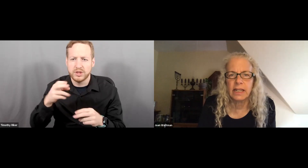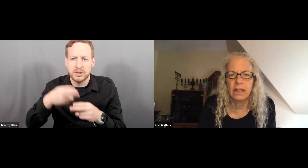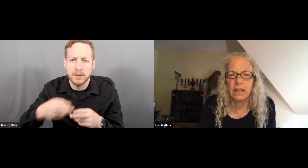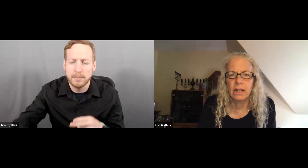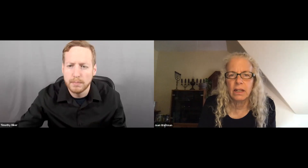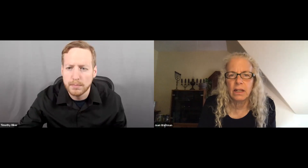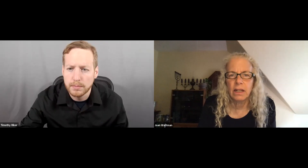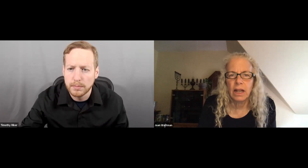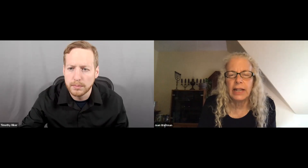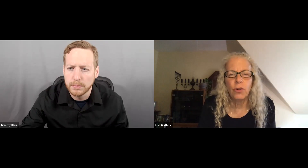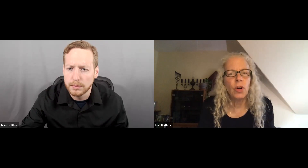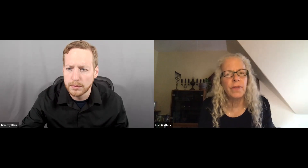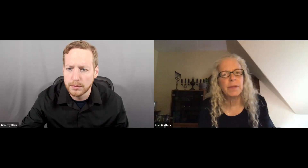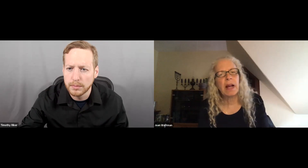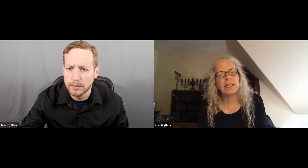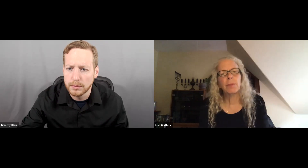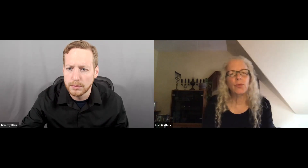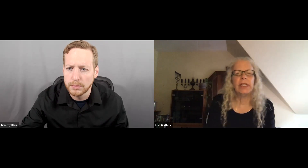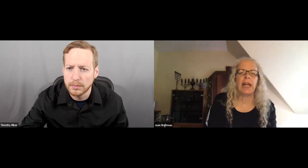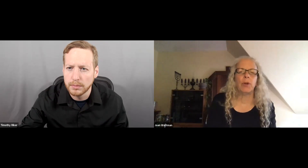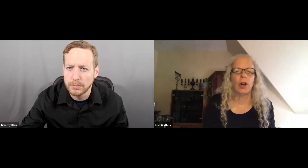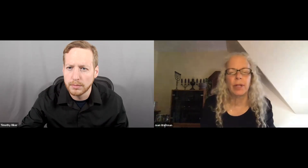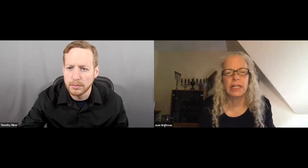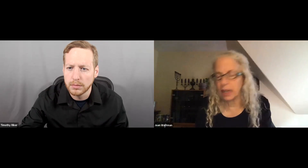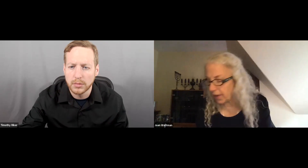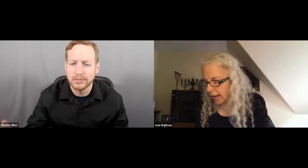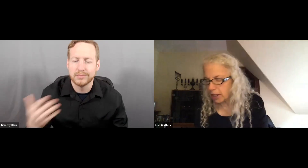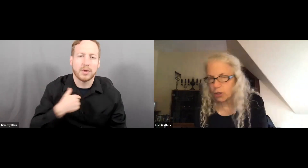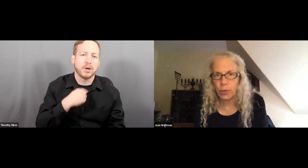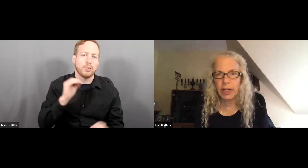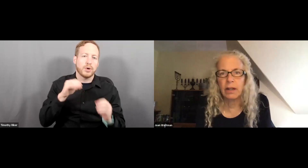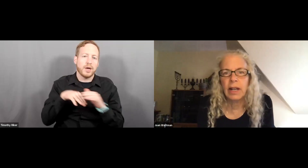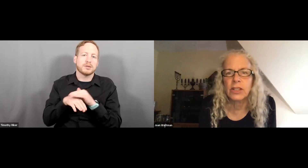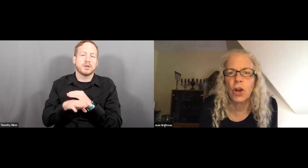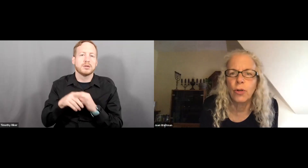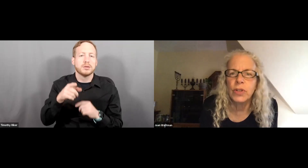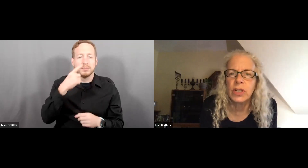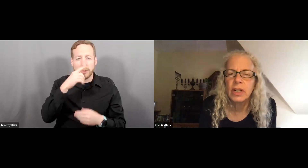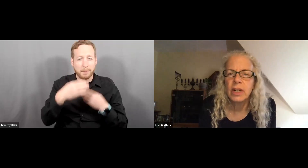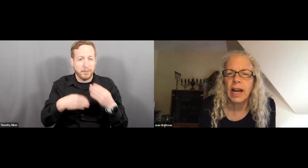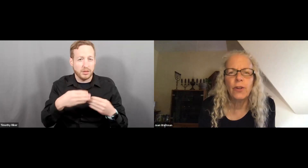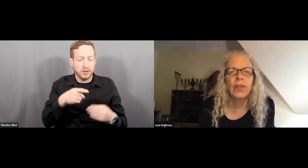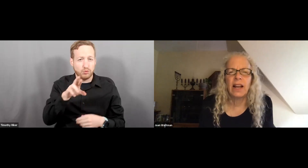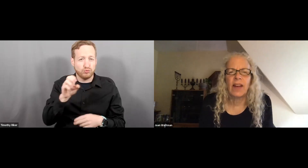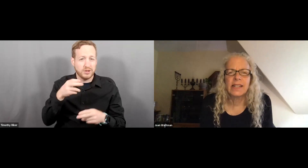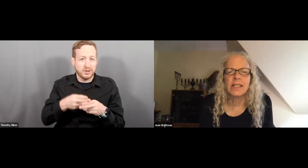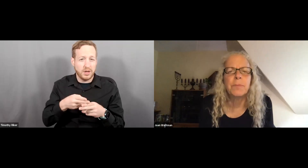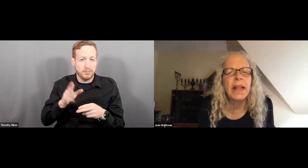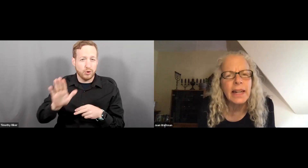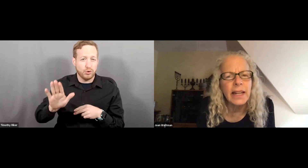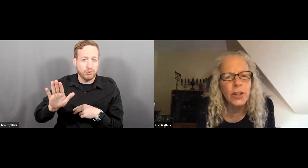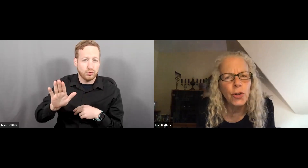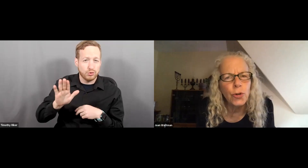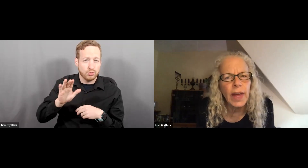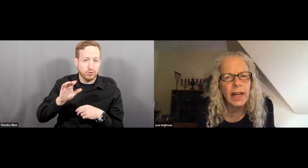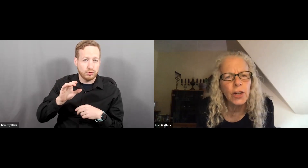that I don't know if it's possible to rename her. I'm going to see if I can do it as a host. I don't think I have access.